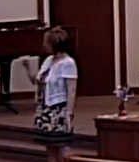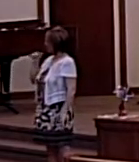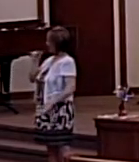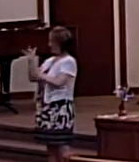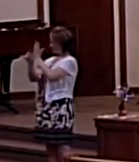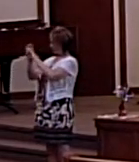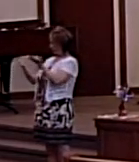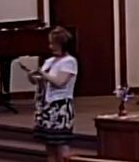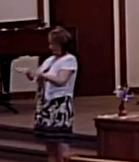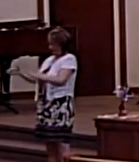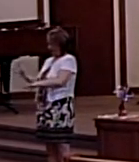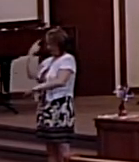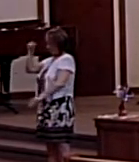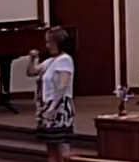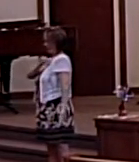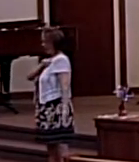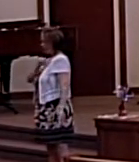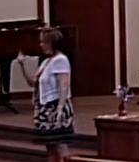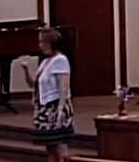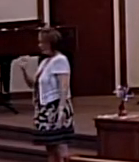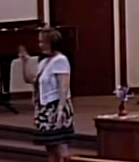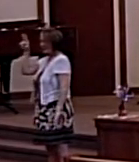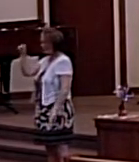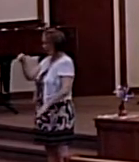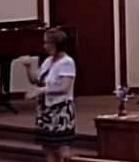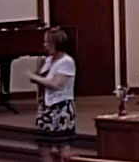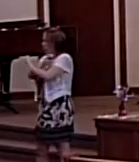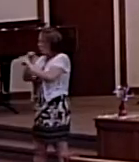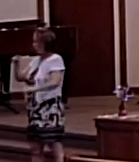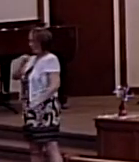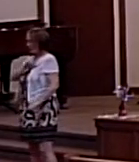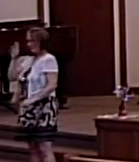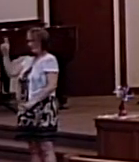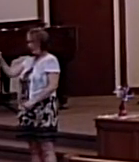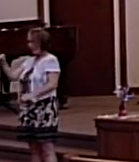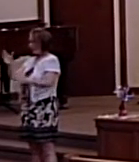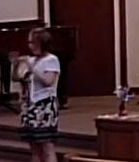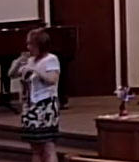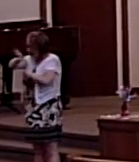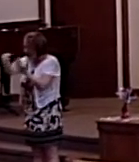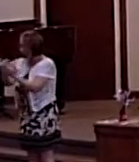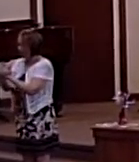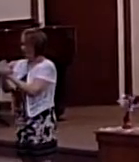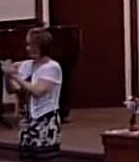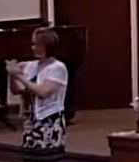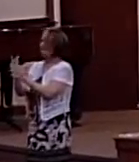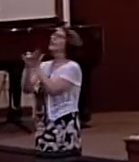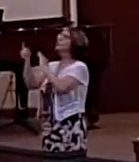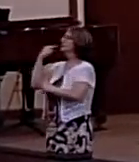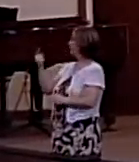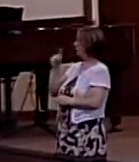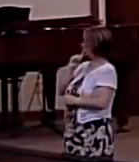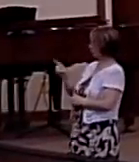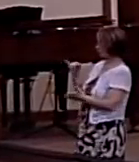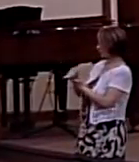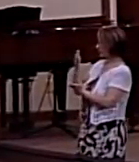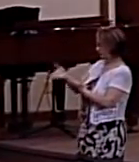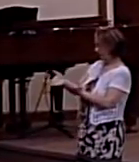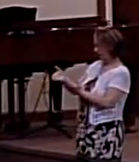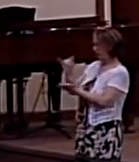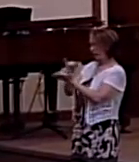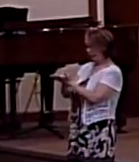Christ died for the guilty. That's the truth. And Jesus said there is a truth there today, and this truth is there, and this